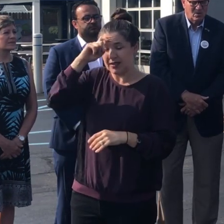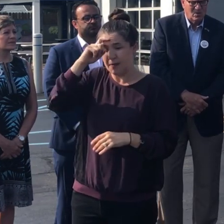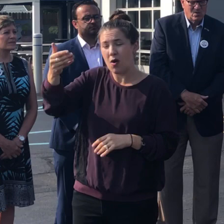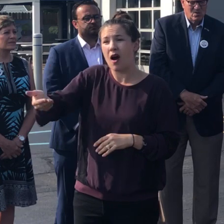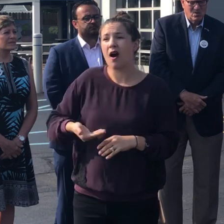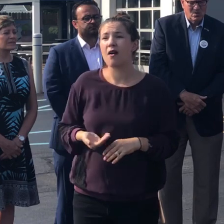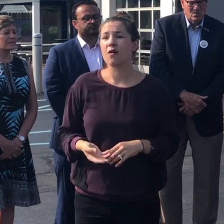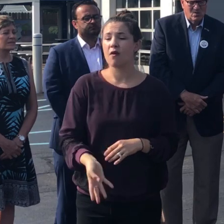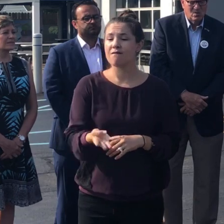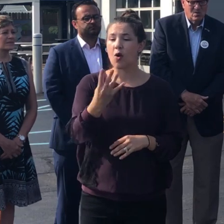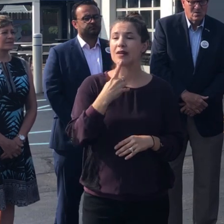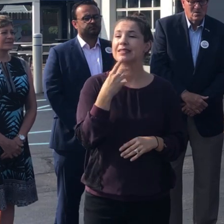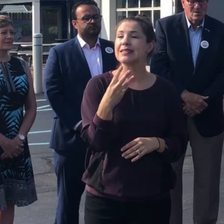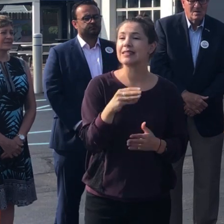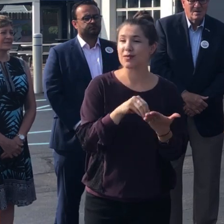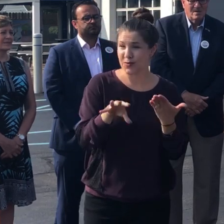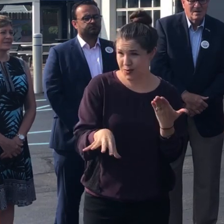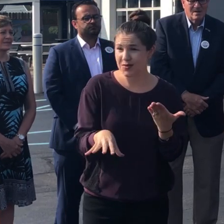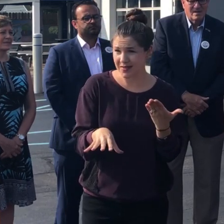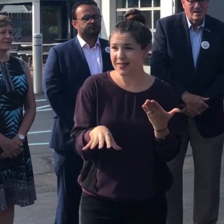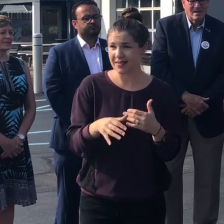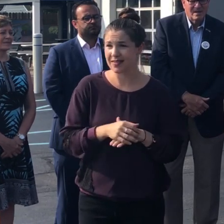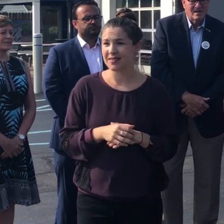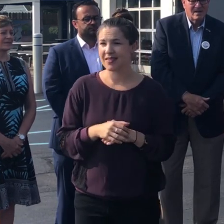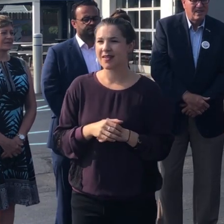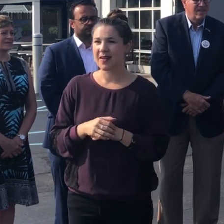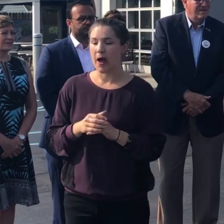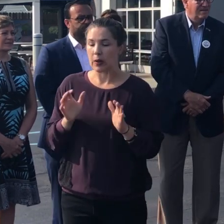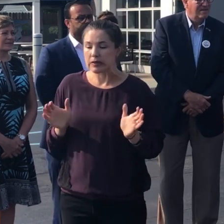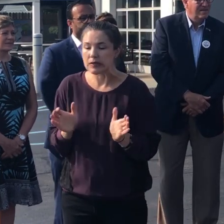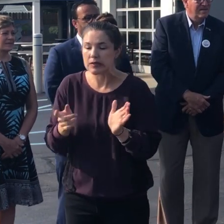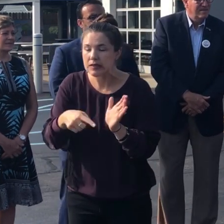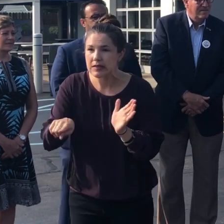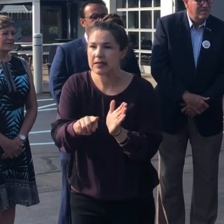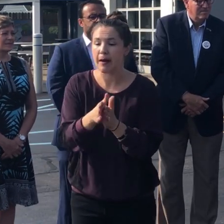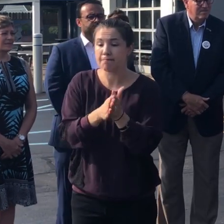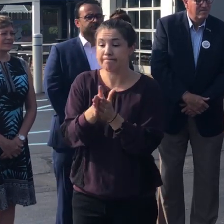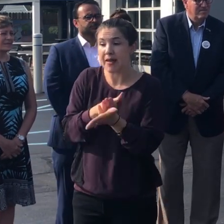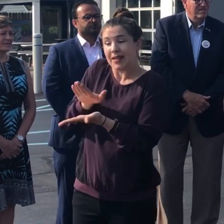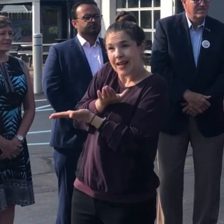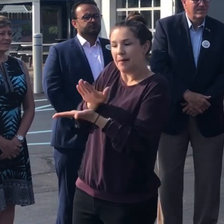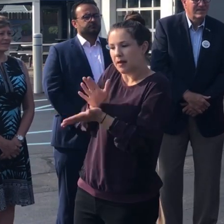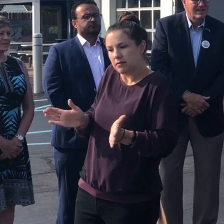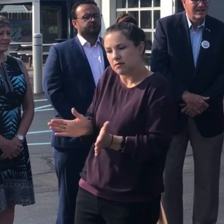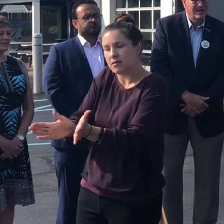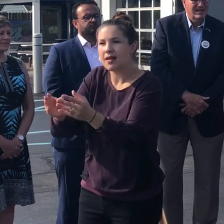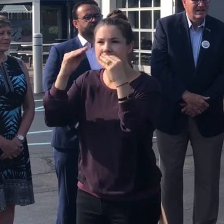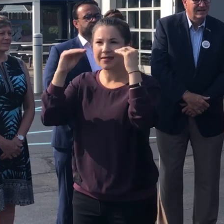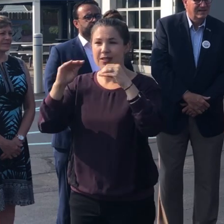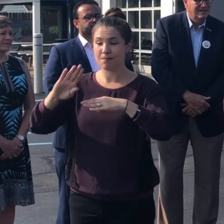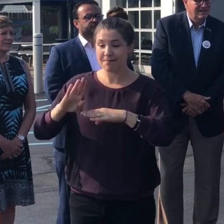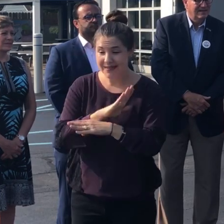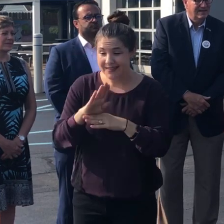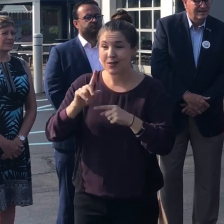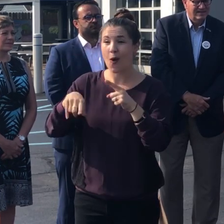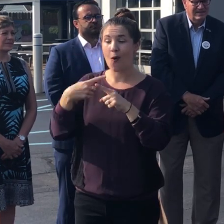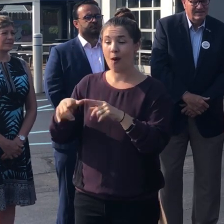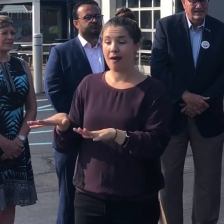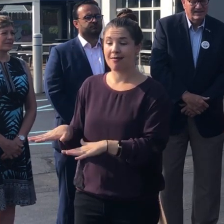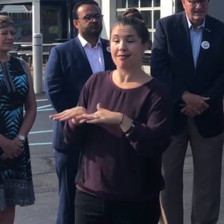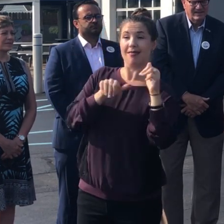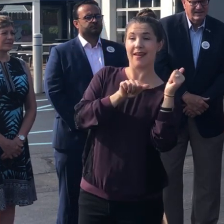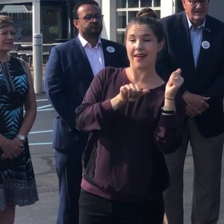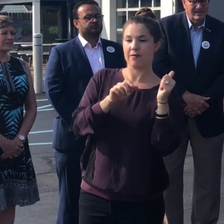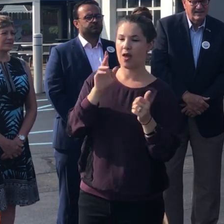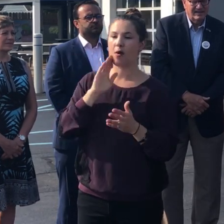4 16-year-old students, and we're cultivating and encouraging them scholastically and teaching them business acumen so that when they leave us,